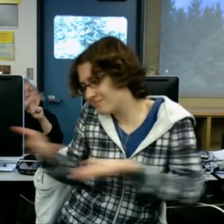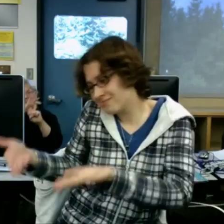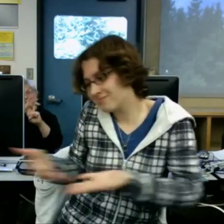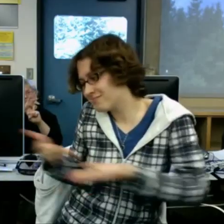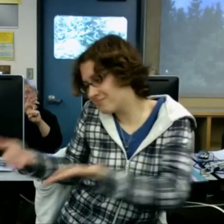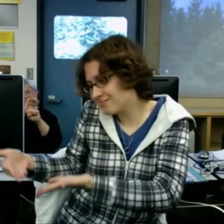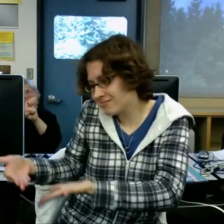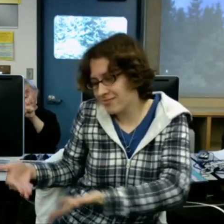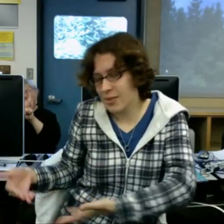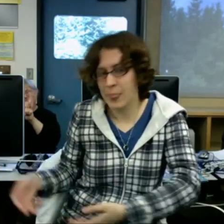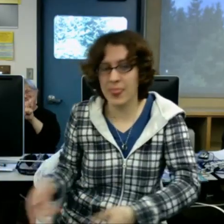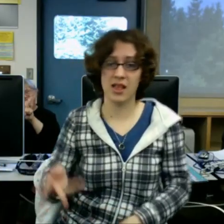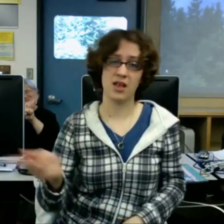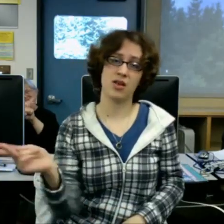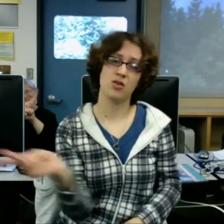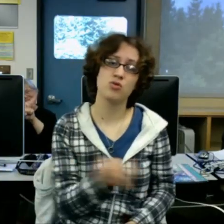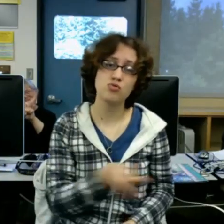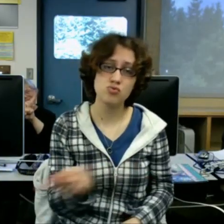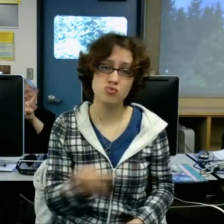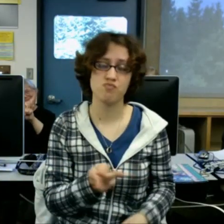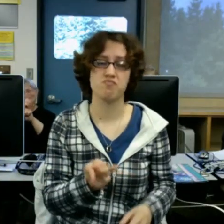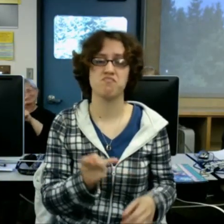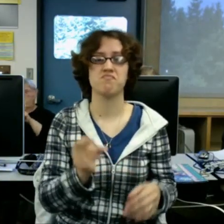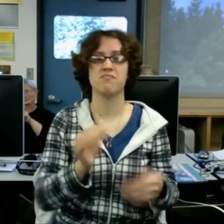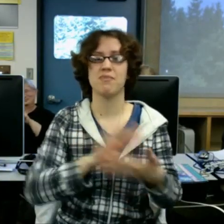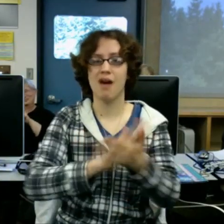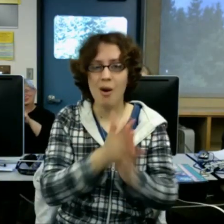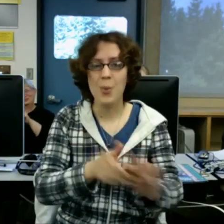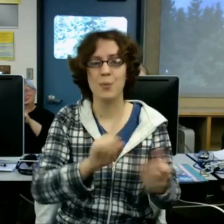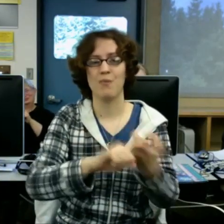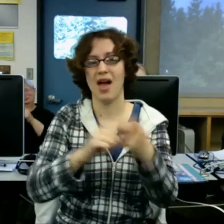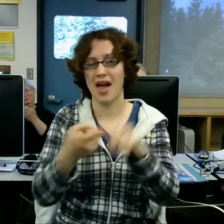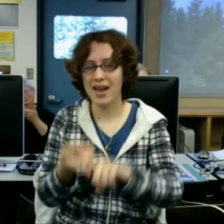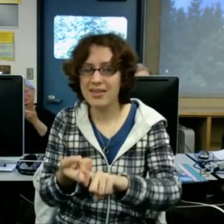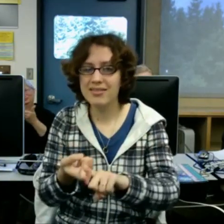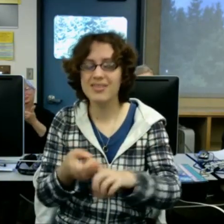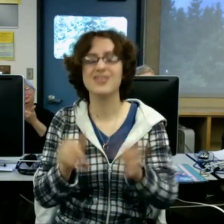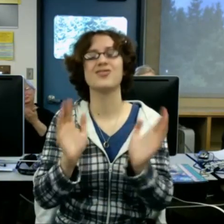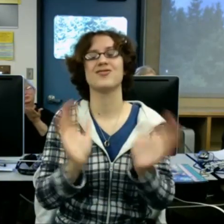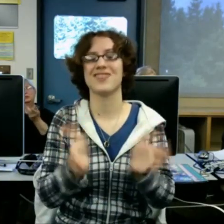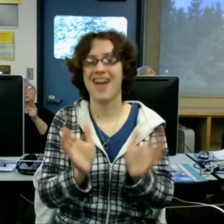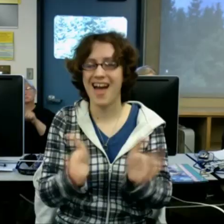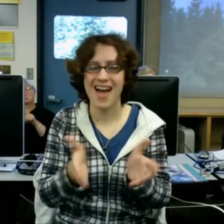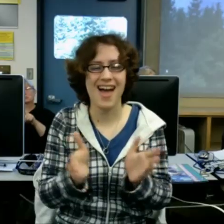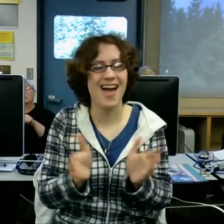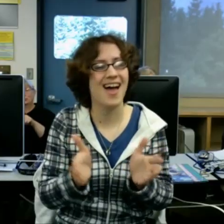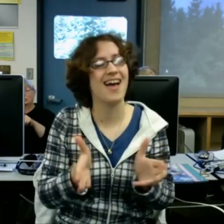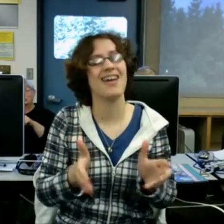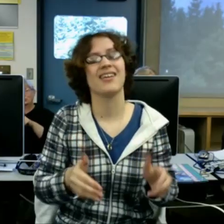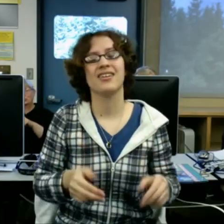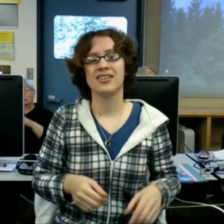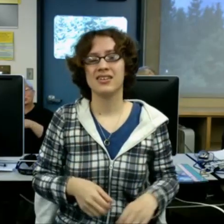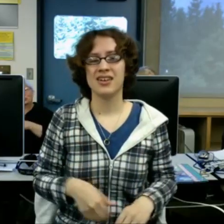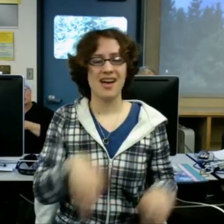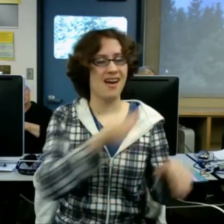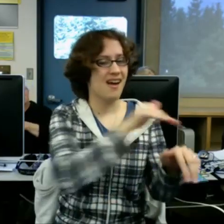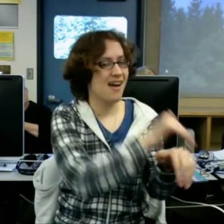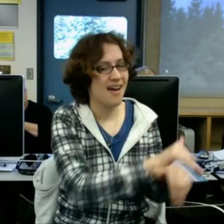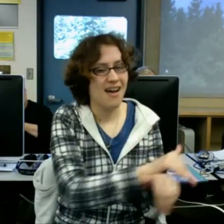just lavished her with gifts. And those two became friends. They chatted. And every